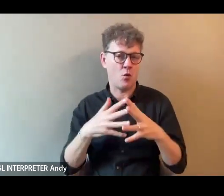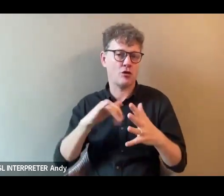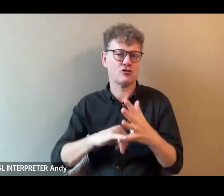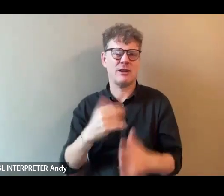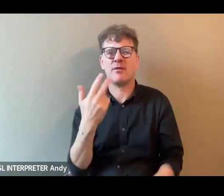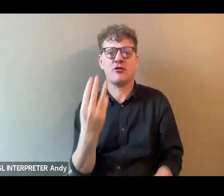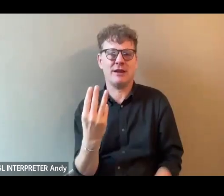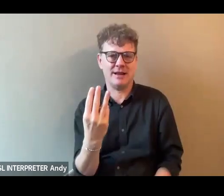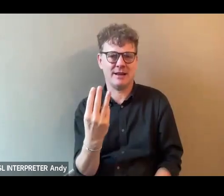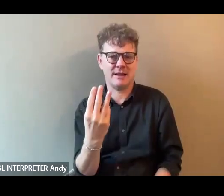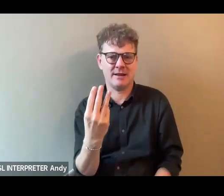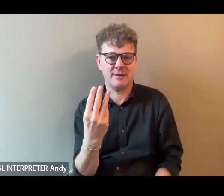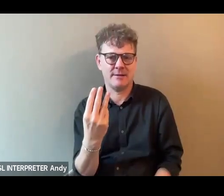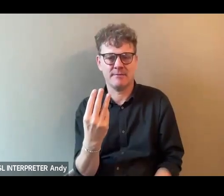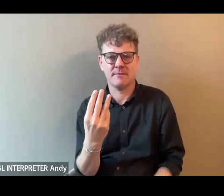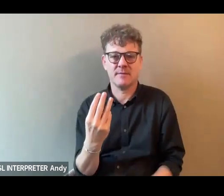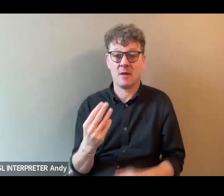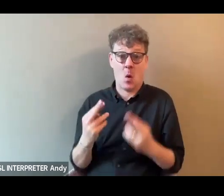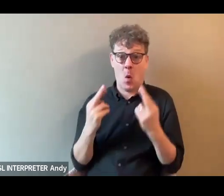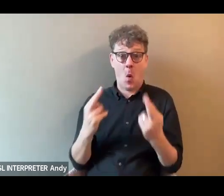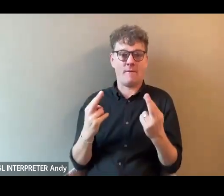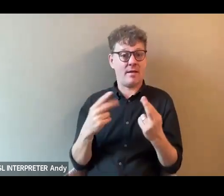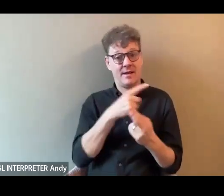some kind of justice.